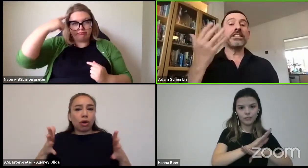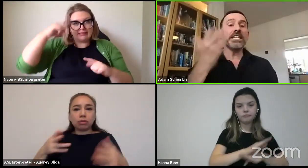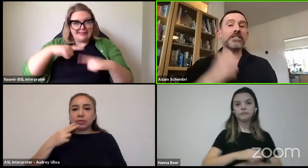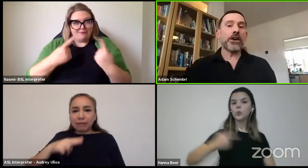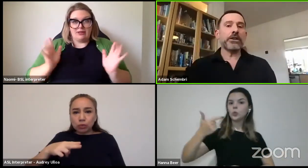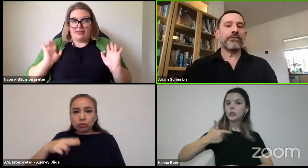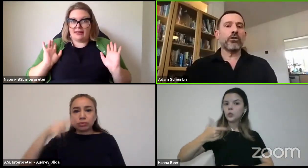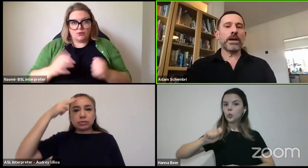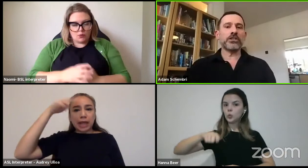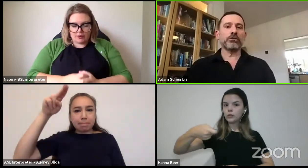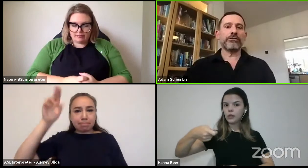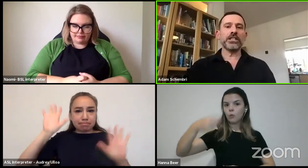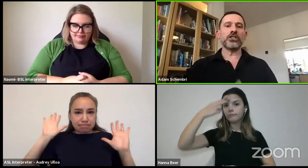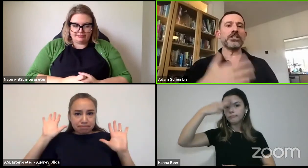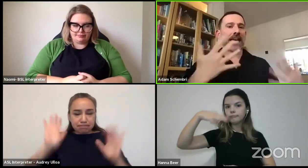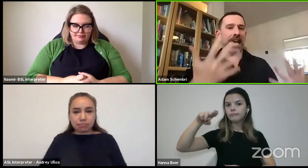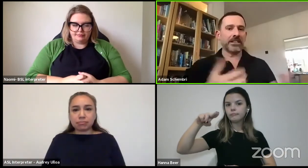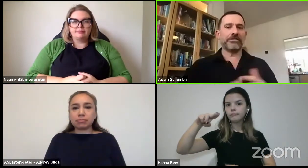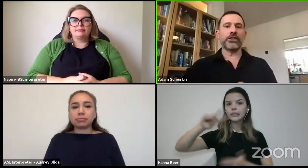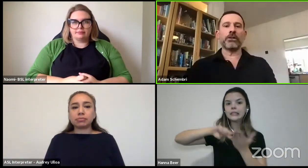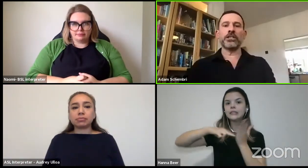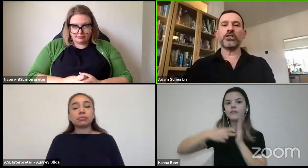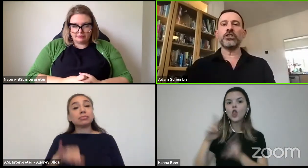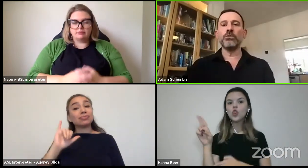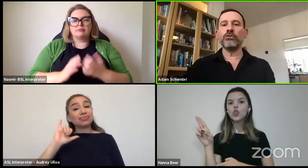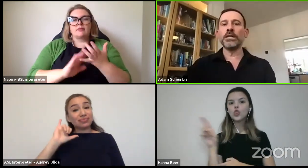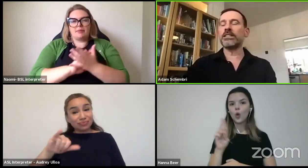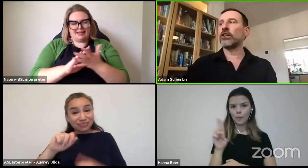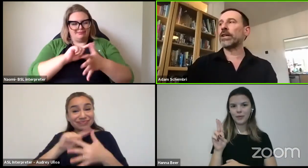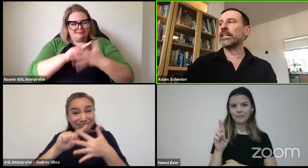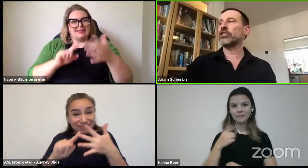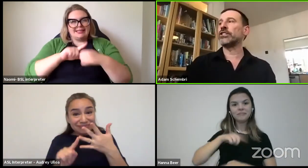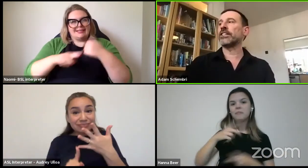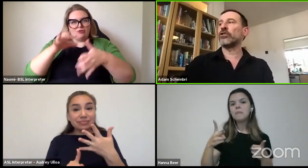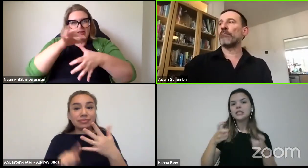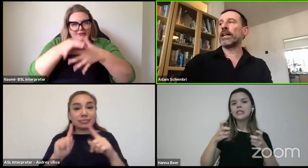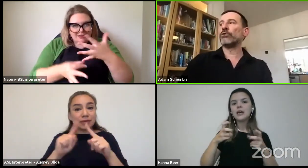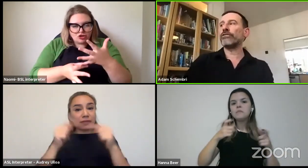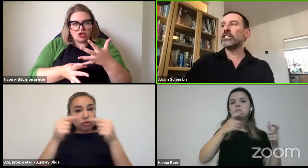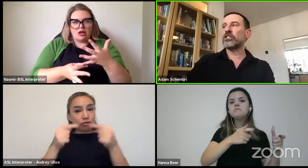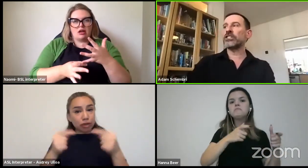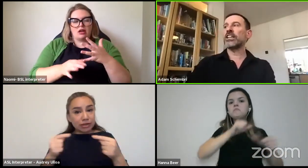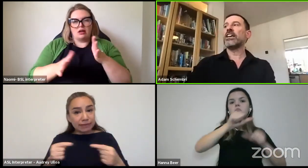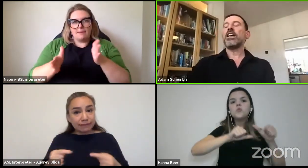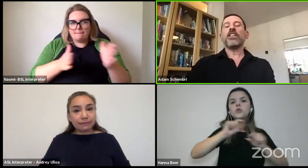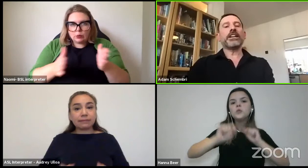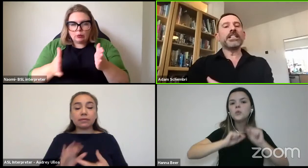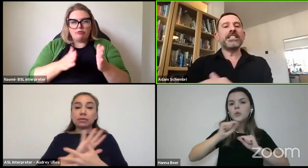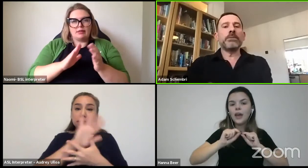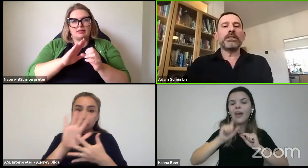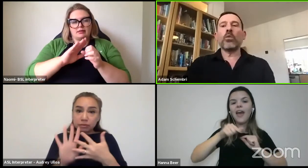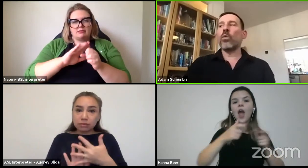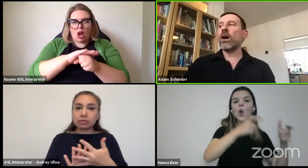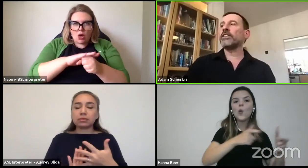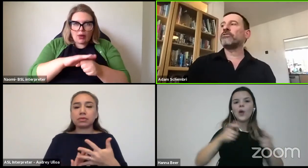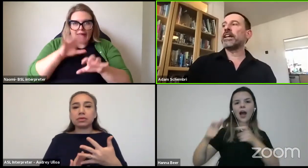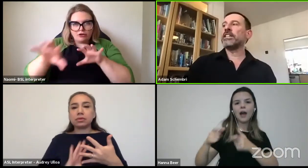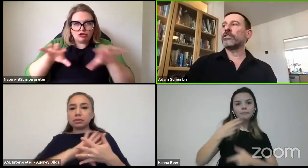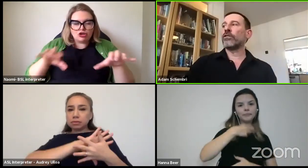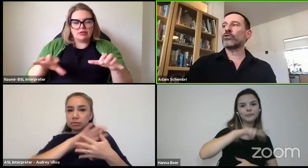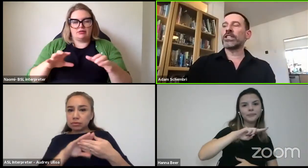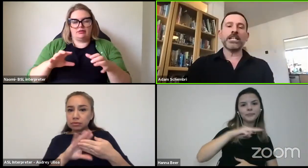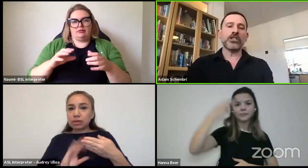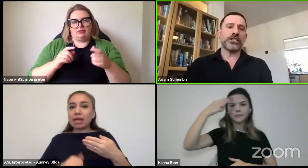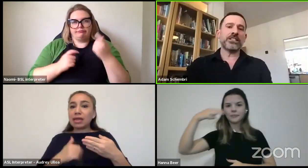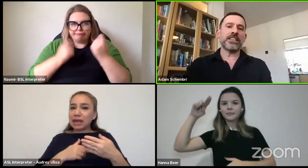Now it's these very formational features, hand configurations, movements, locations, and non-manual features that exhibit a wide range